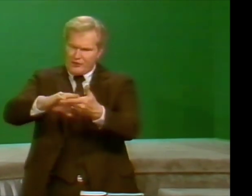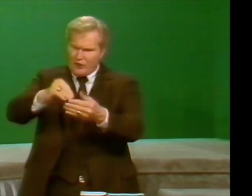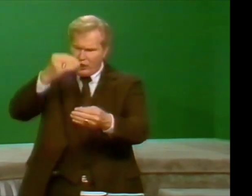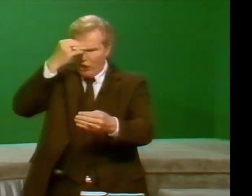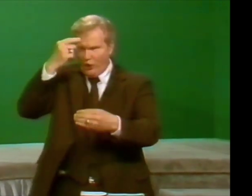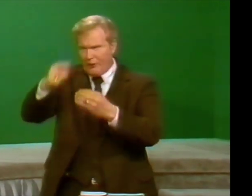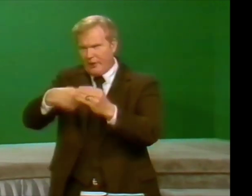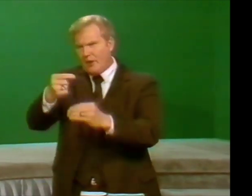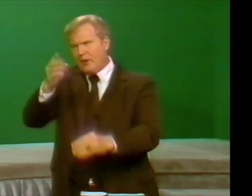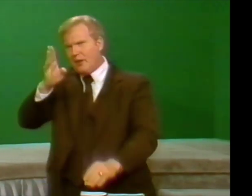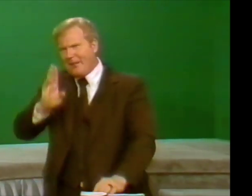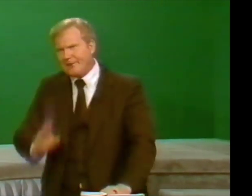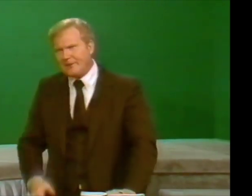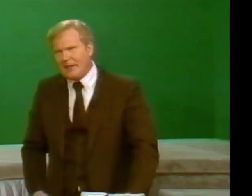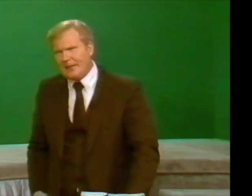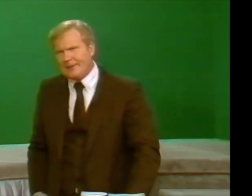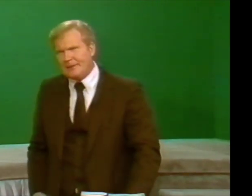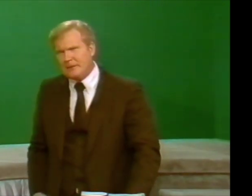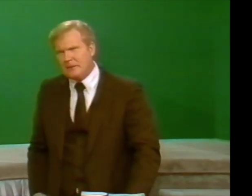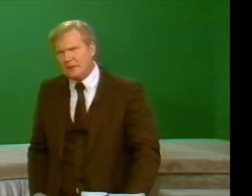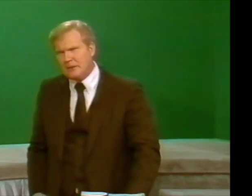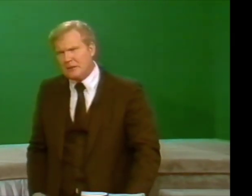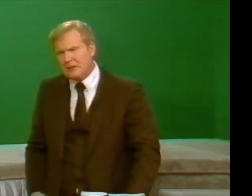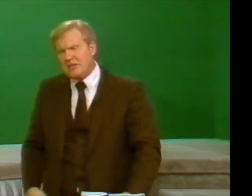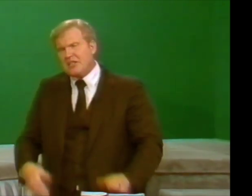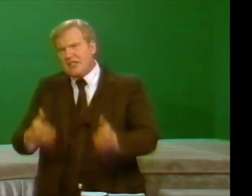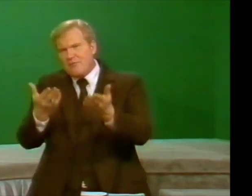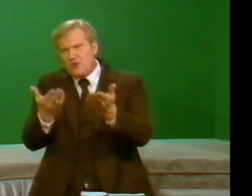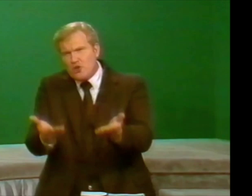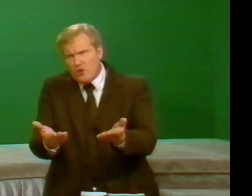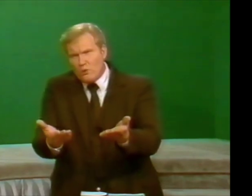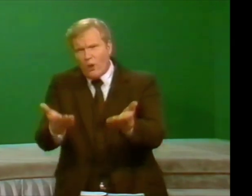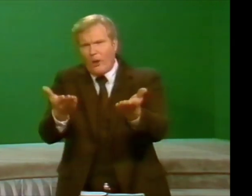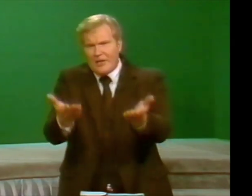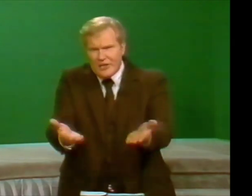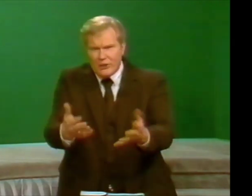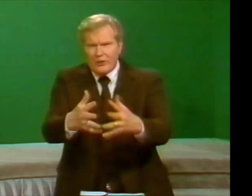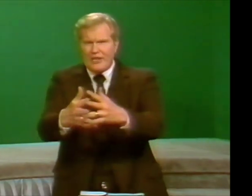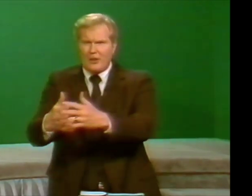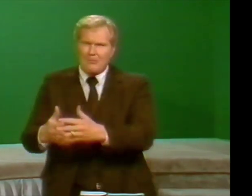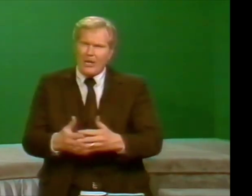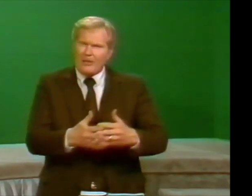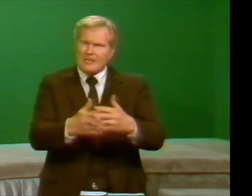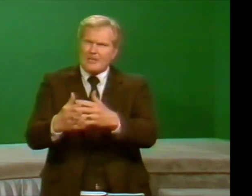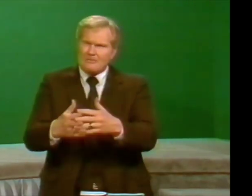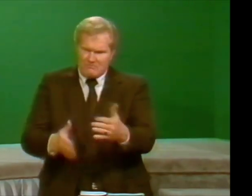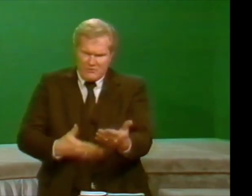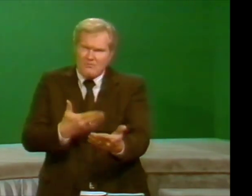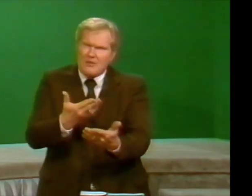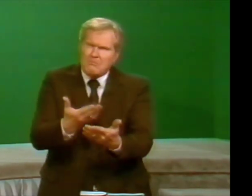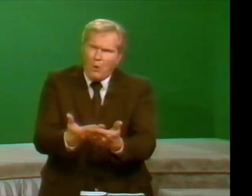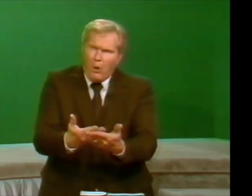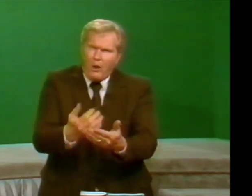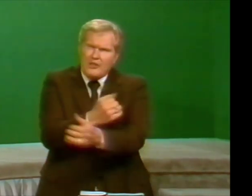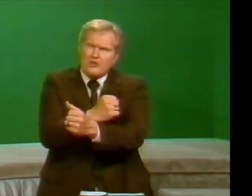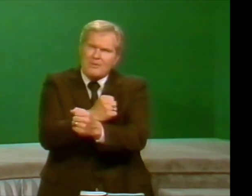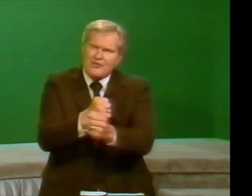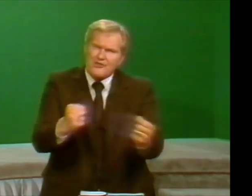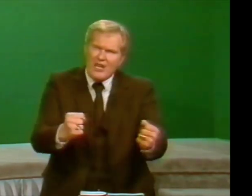to learn about God. If you are here in America, you've been born, you've been saved,